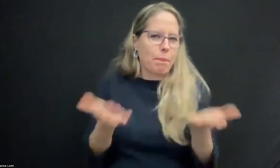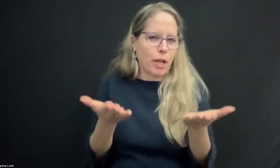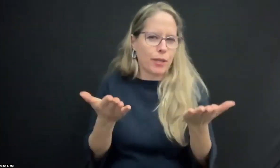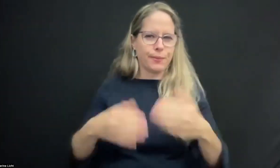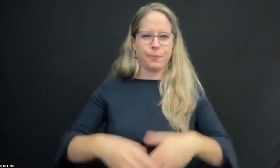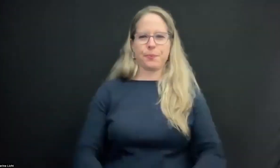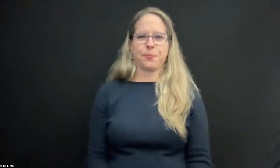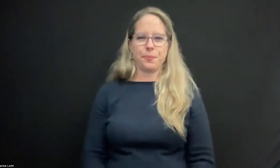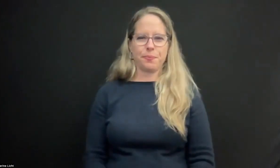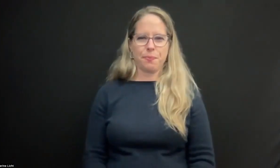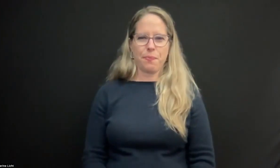book?